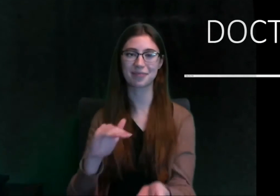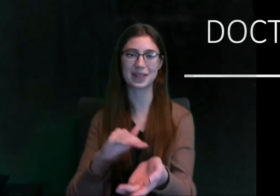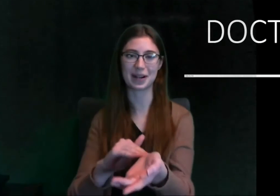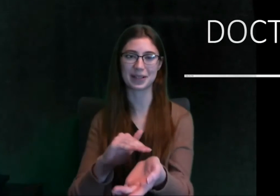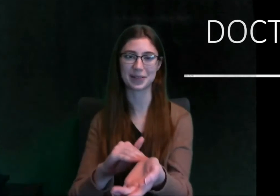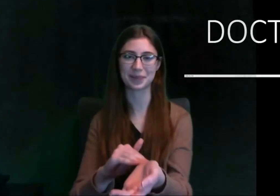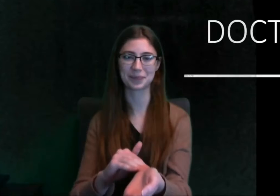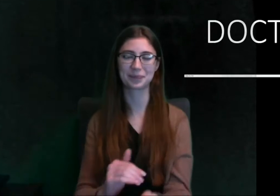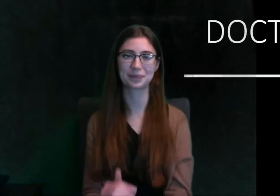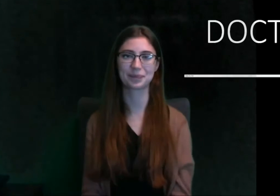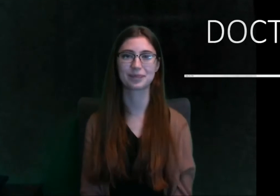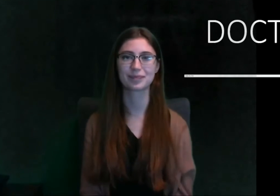Doctor.